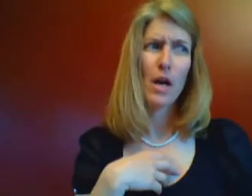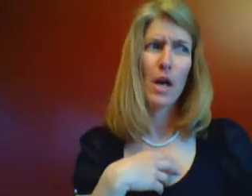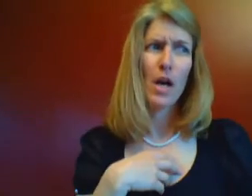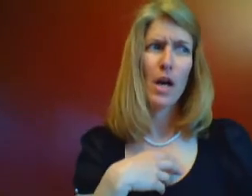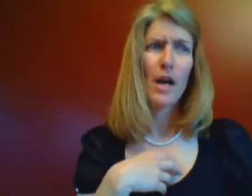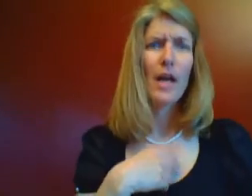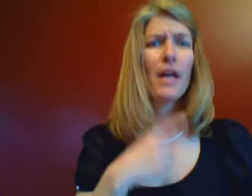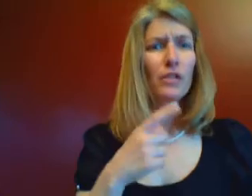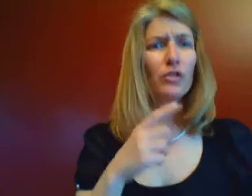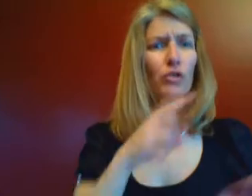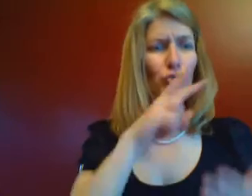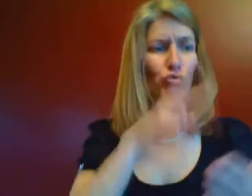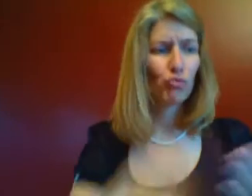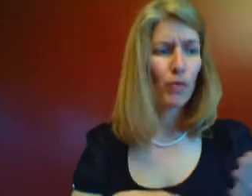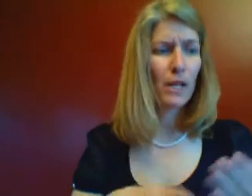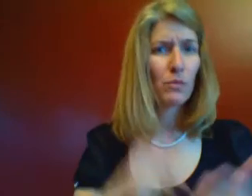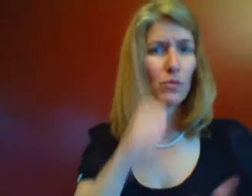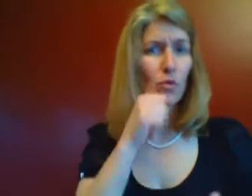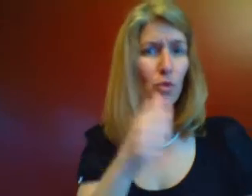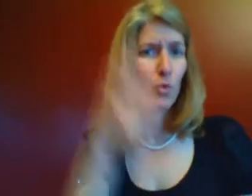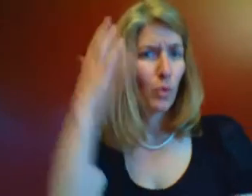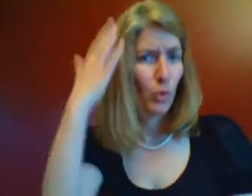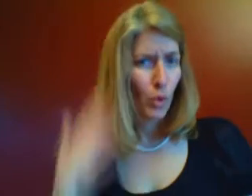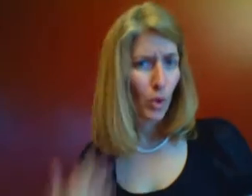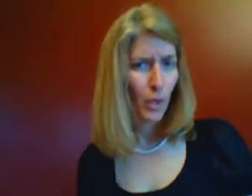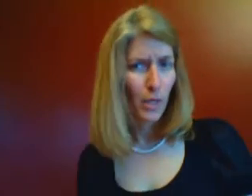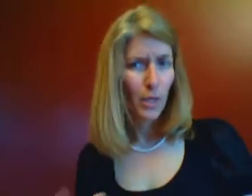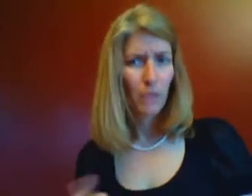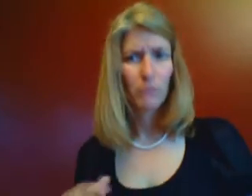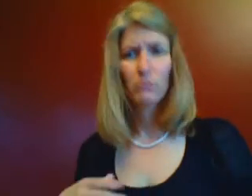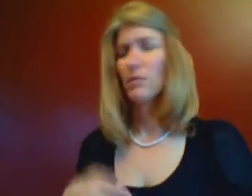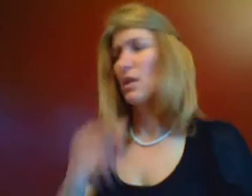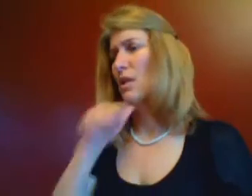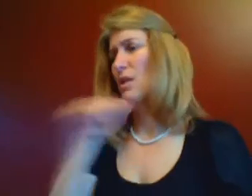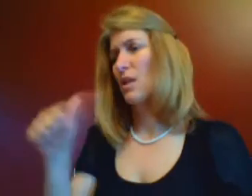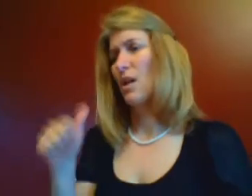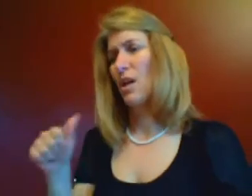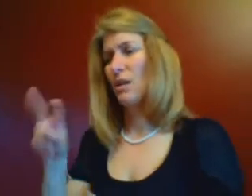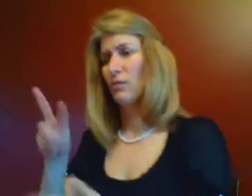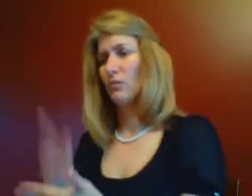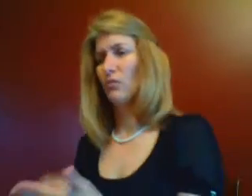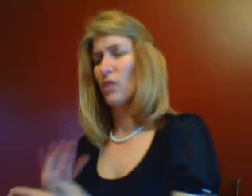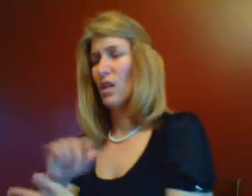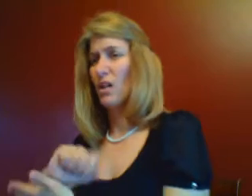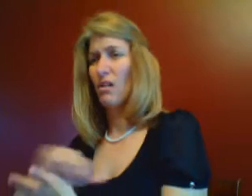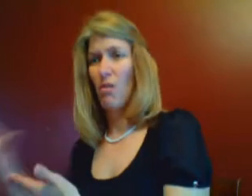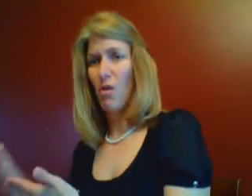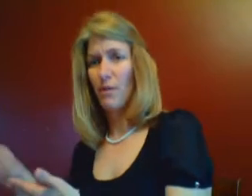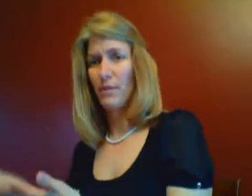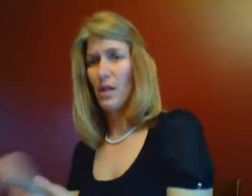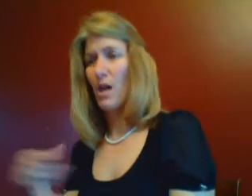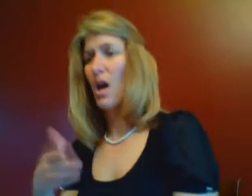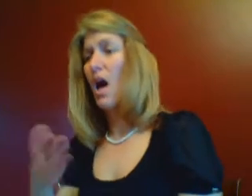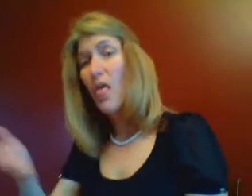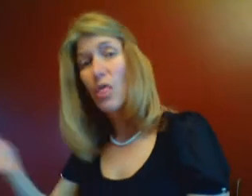didn't do the rest. The rest? What do you mean by the rest? What does that mean? The other parts of the story. So there's